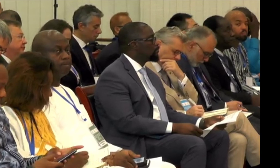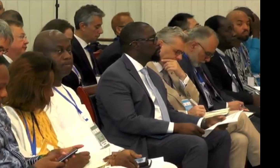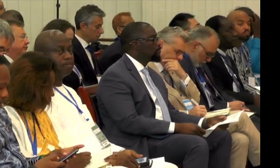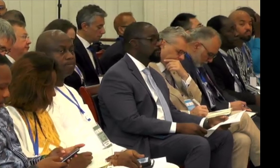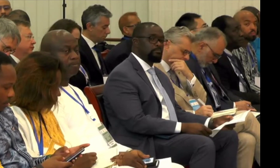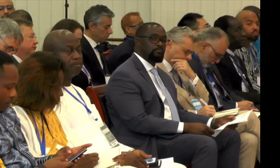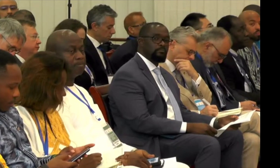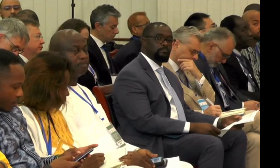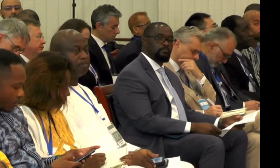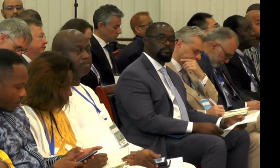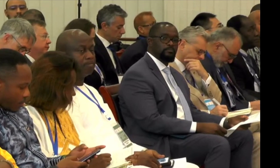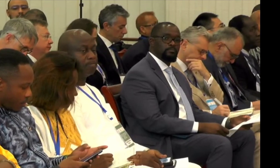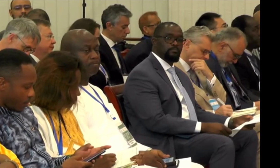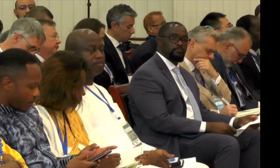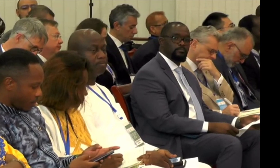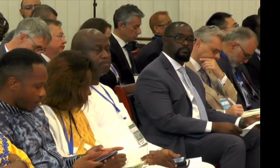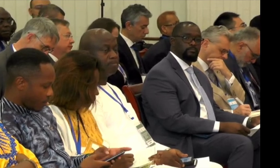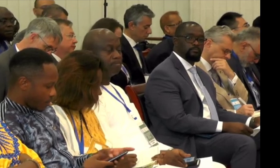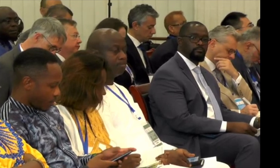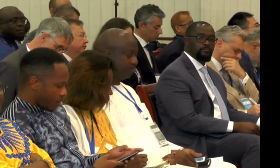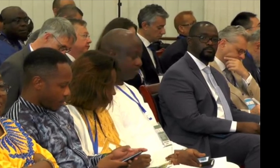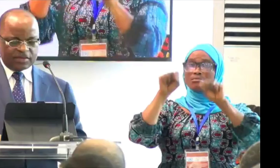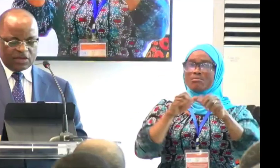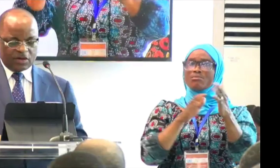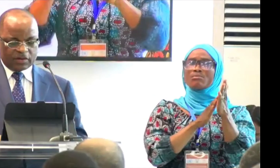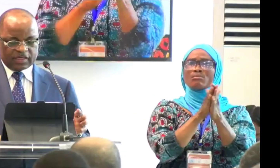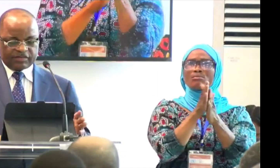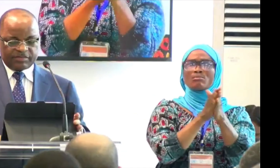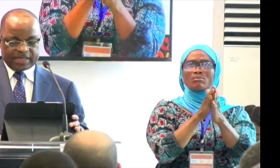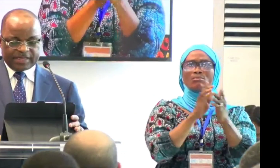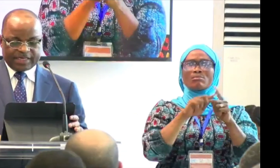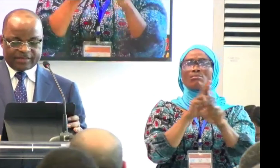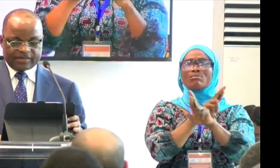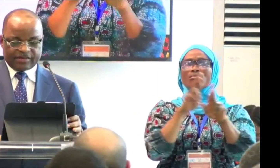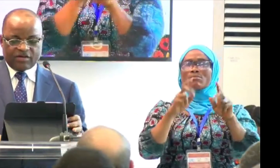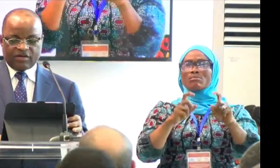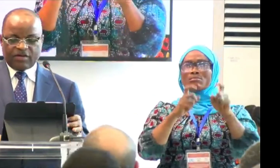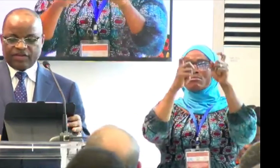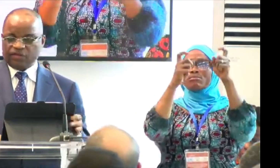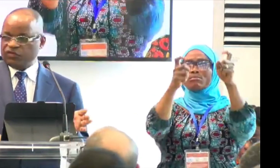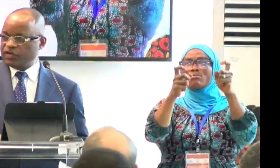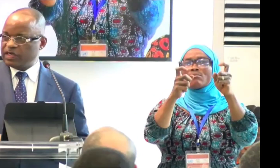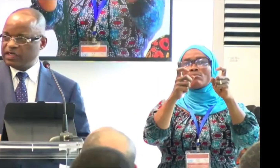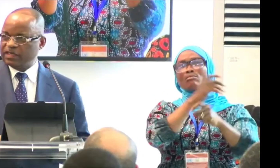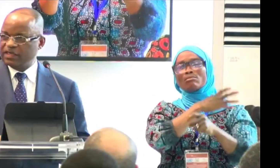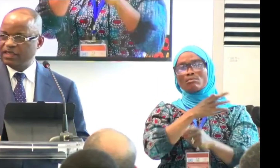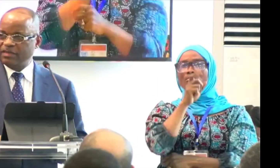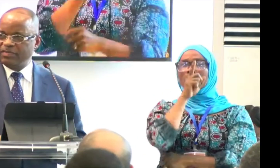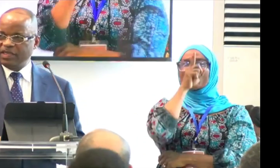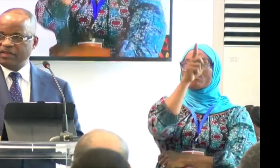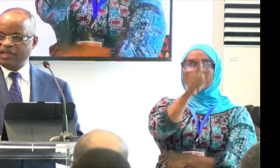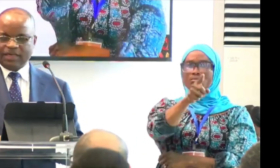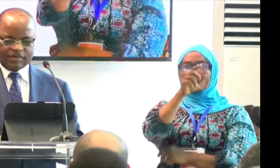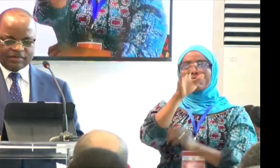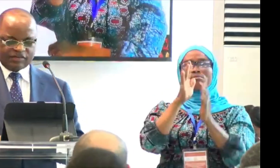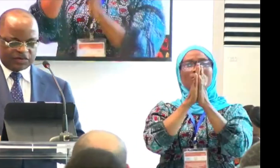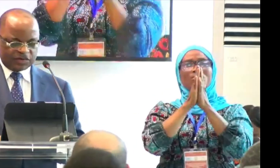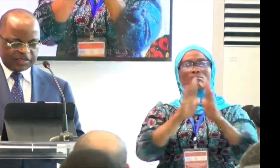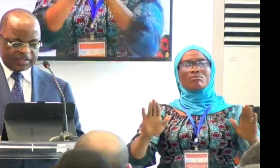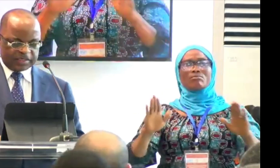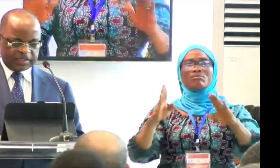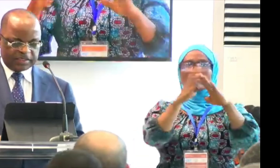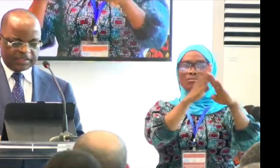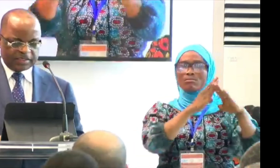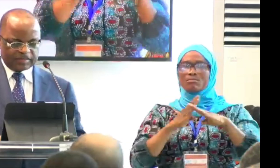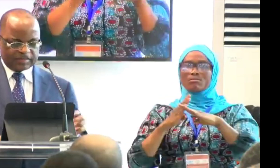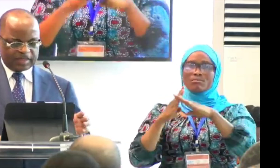Council must be able and willing to deliver on its mandate of ensuring peace and